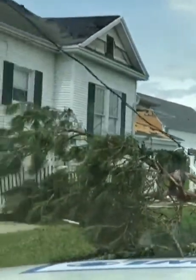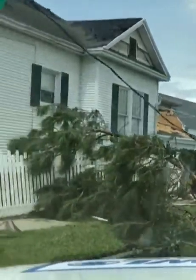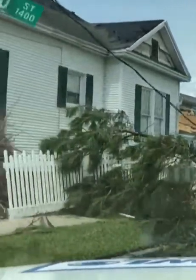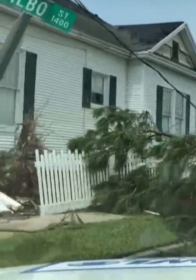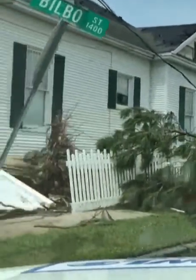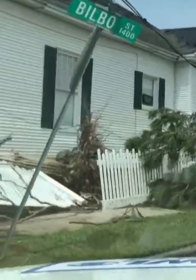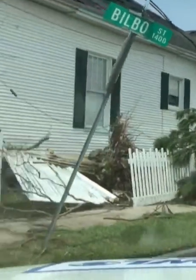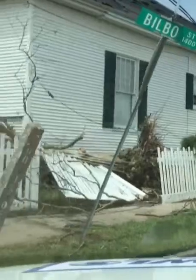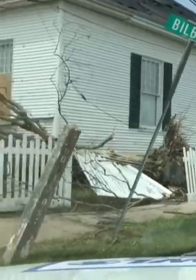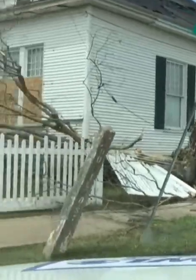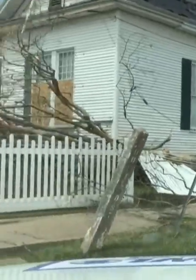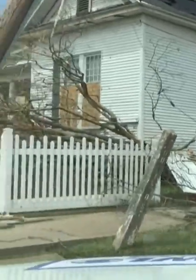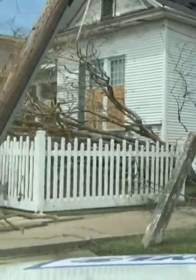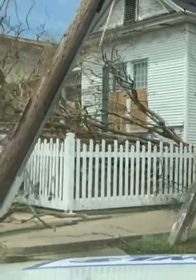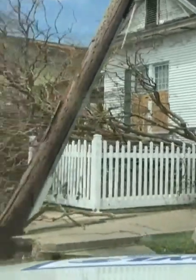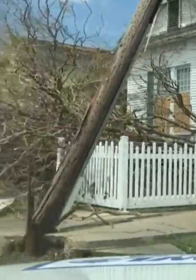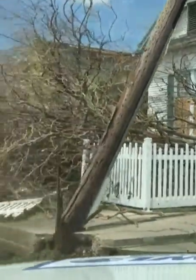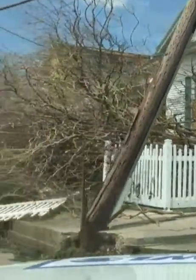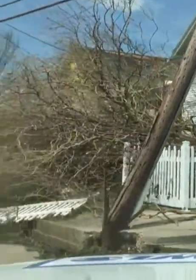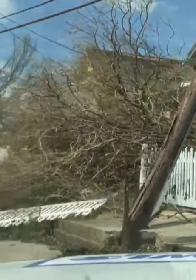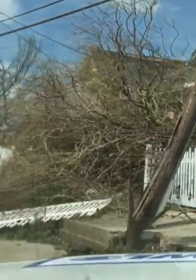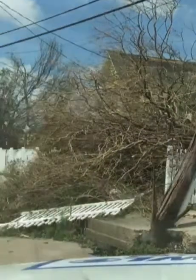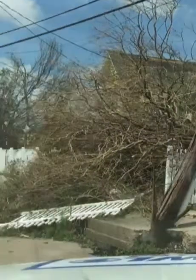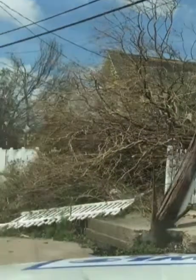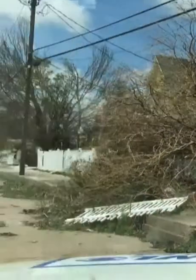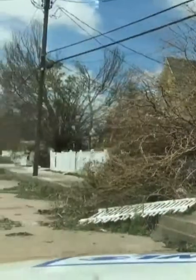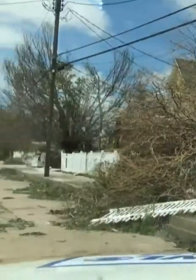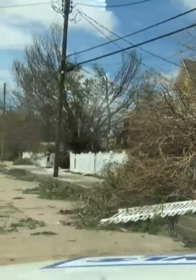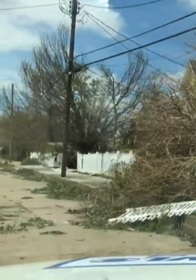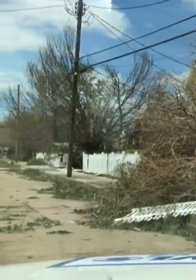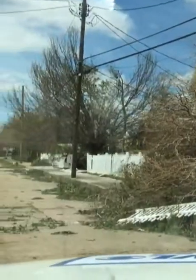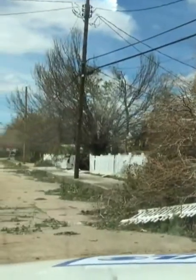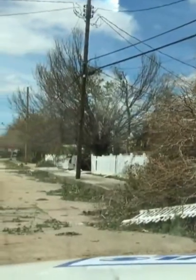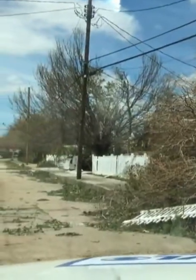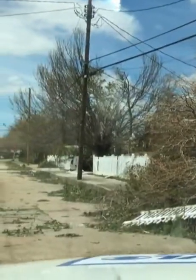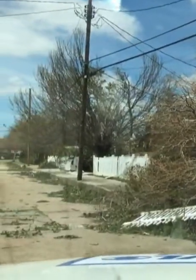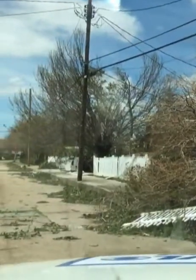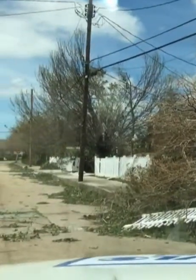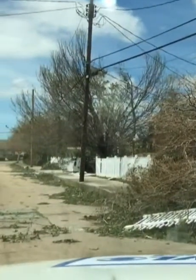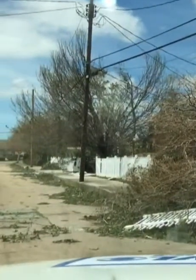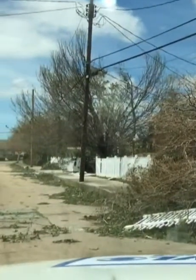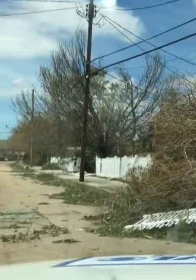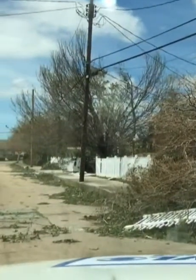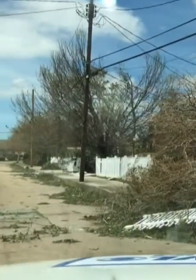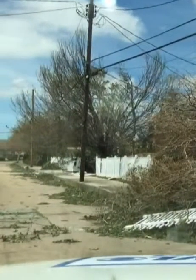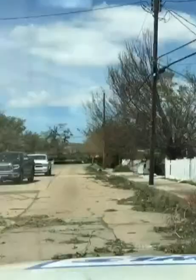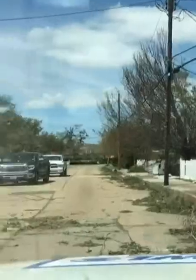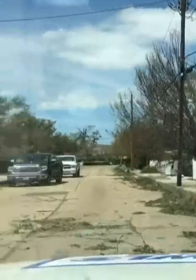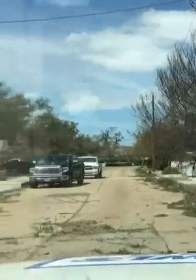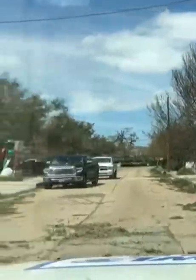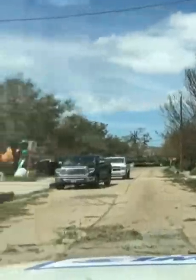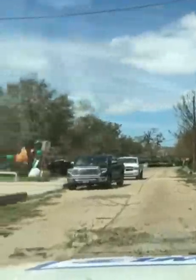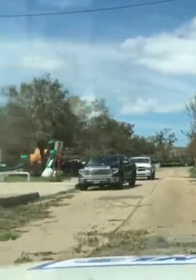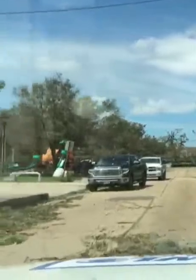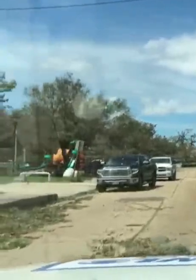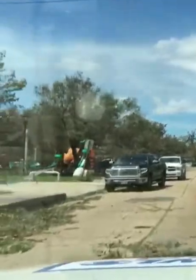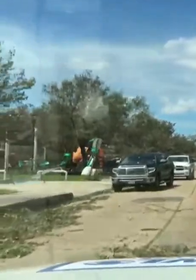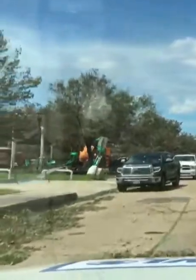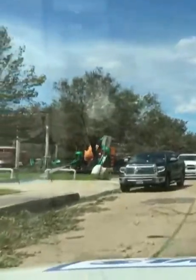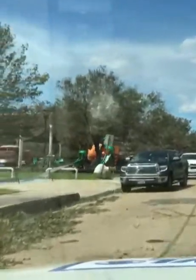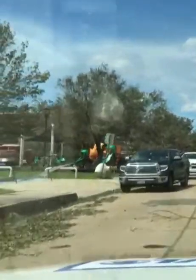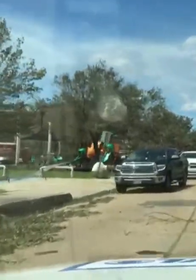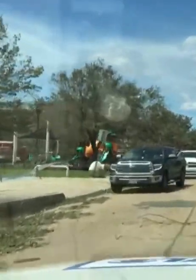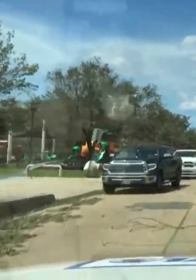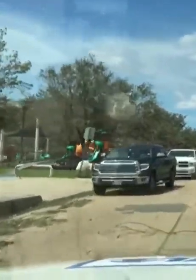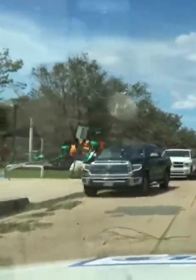Well, we definitely know how important it is for you guys to kind of get an idea of what the damage is here, especially if you live in Lake Charles. So that was